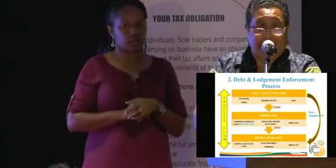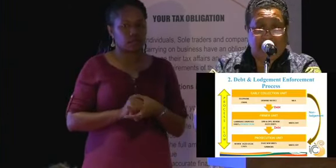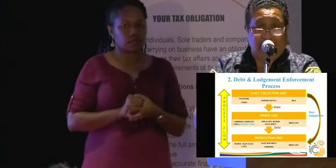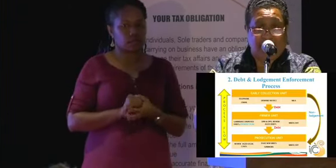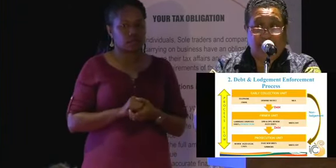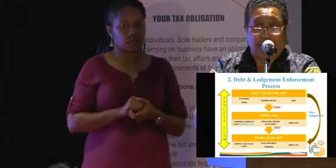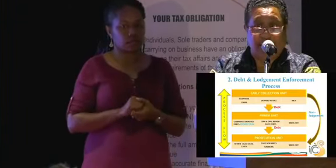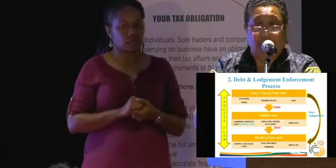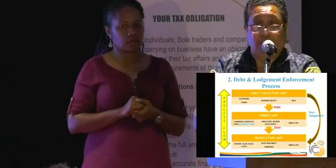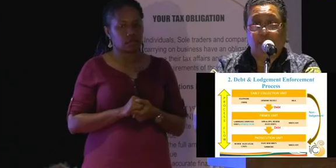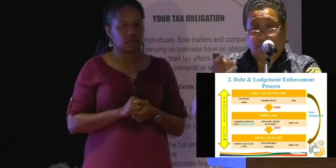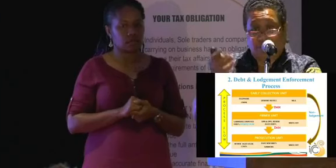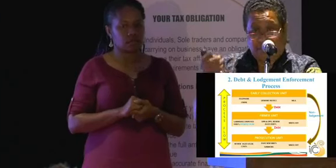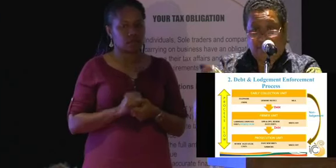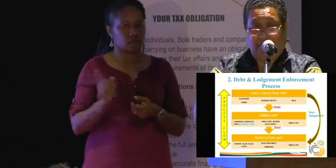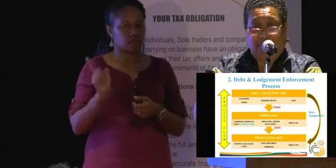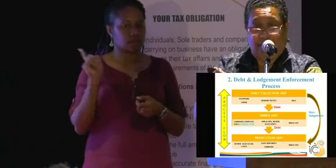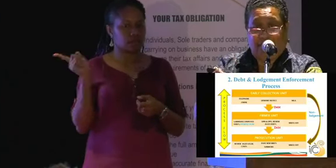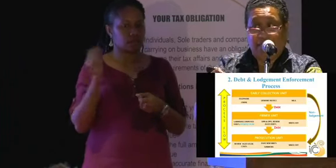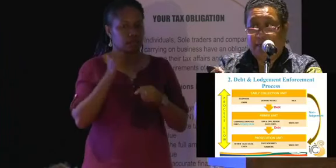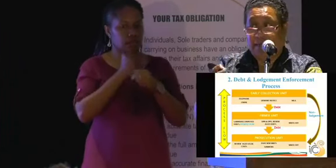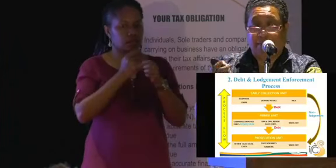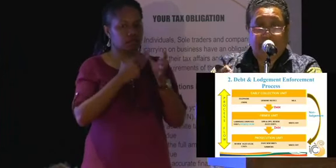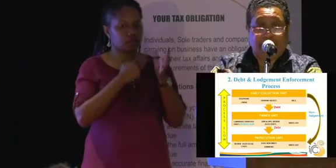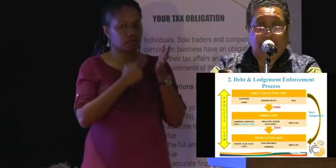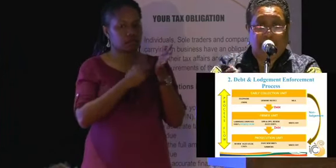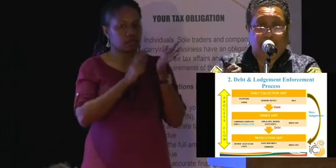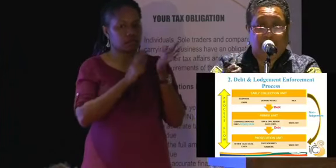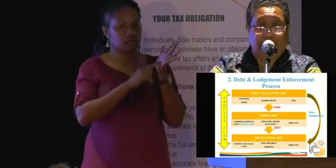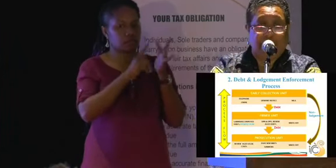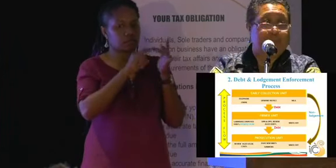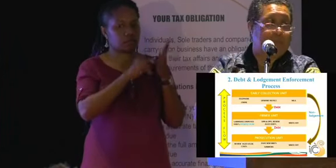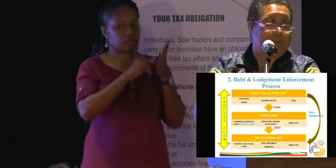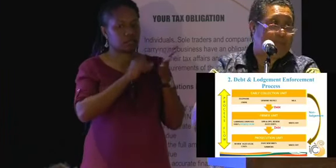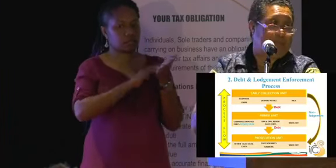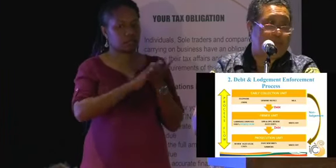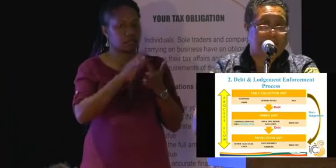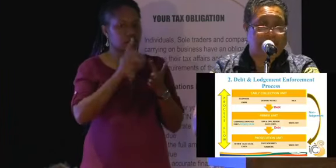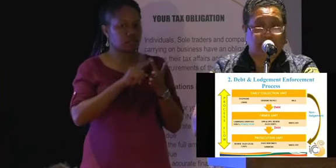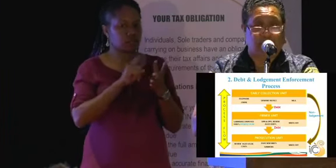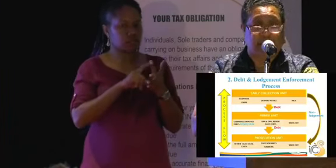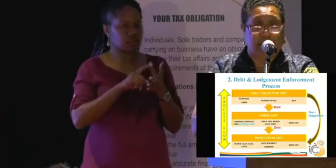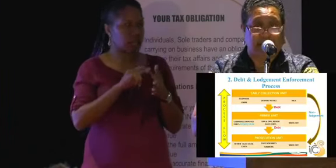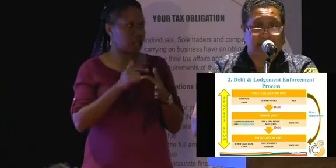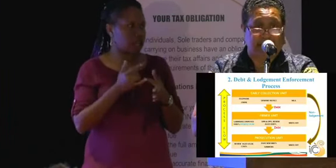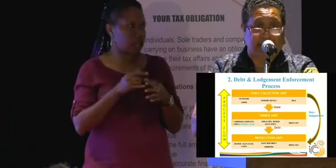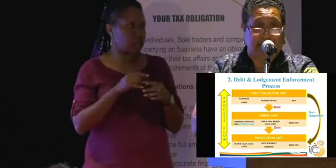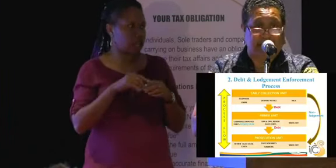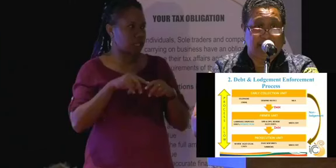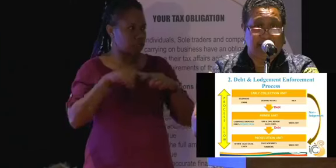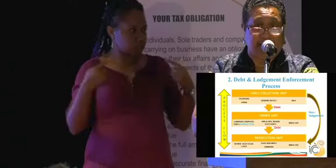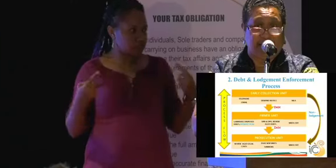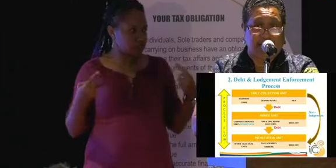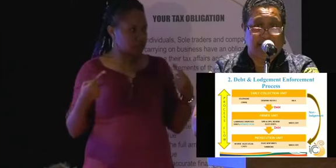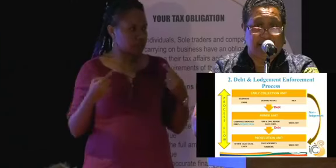and the bank is required to deduct money from your account and pay it direct to